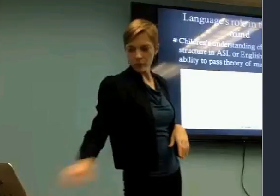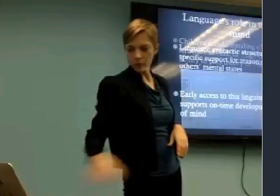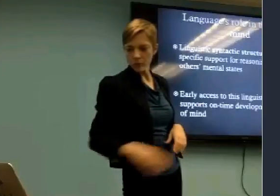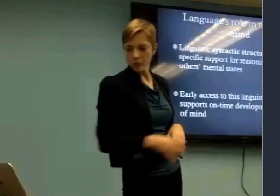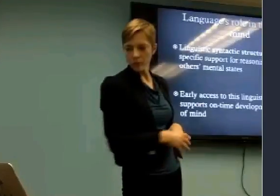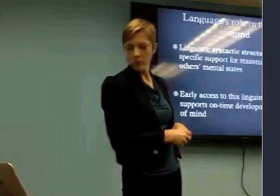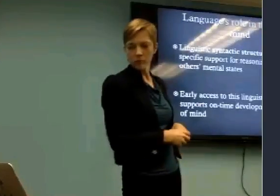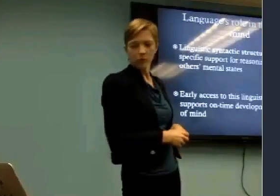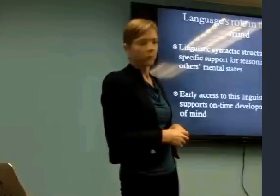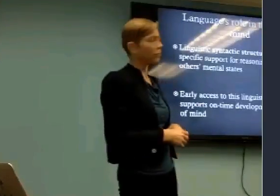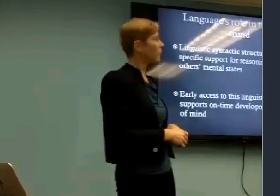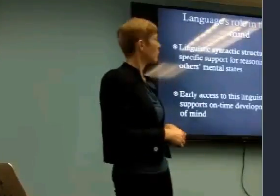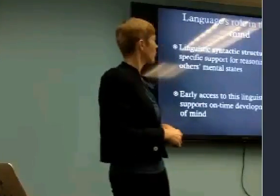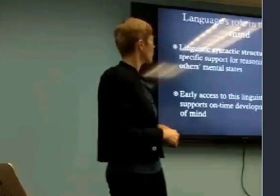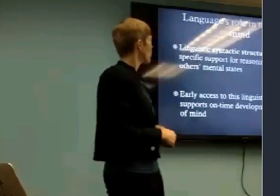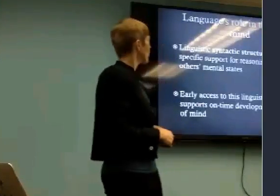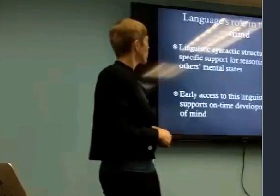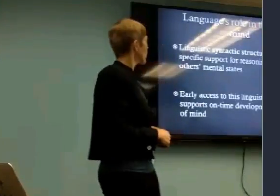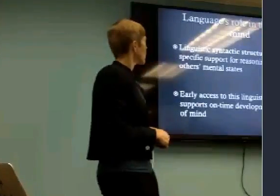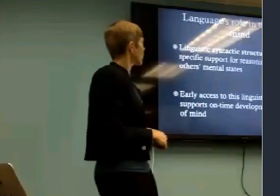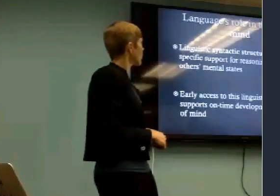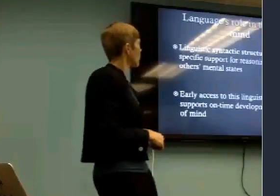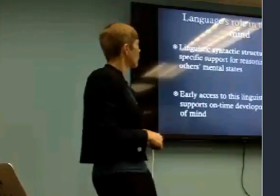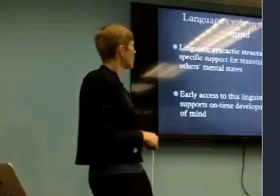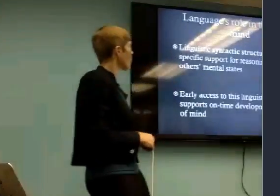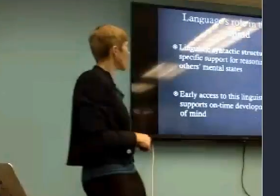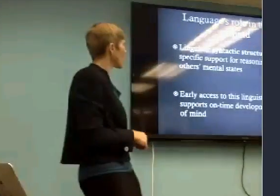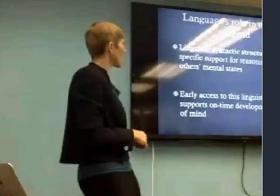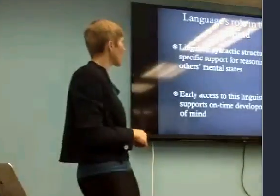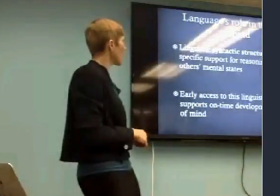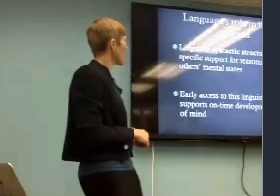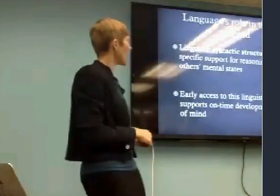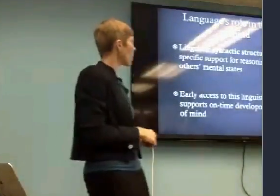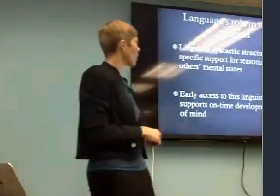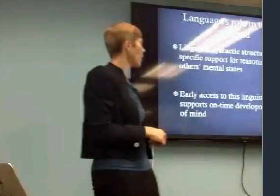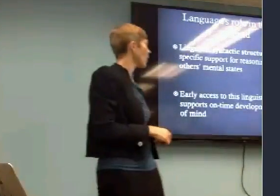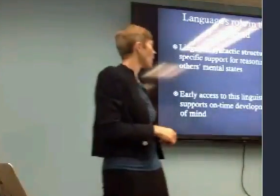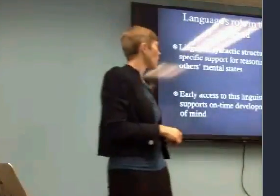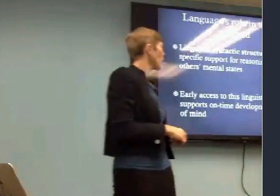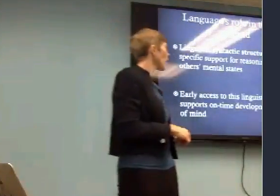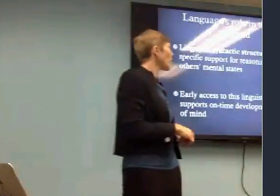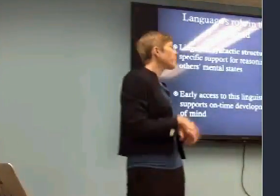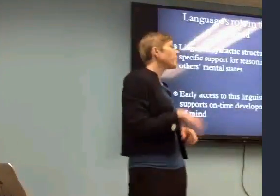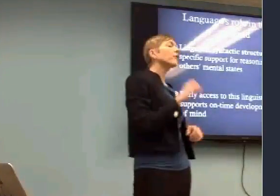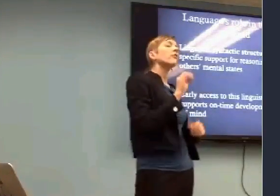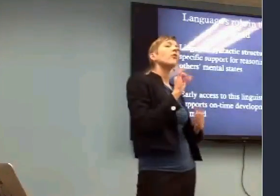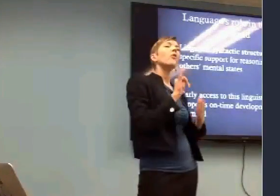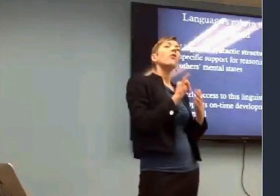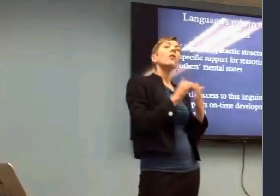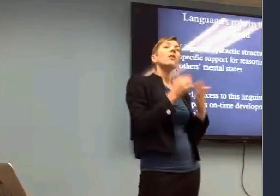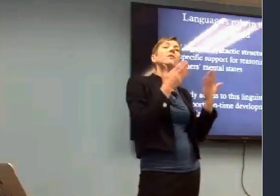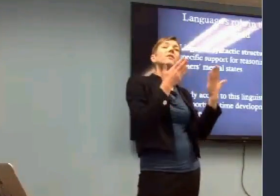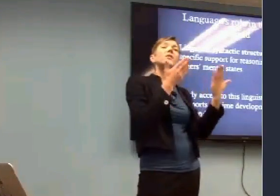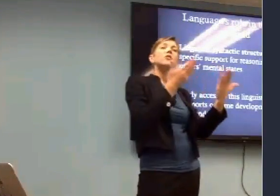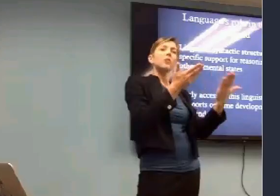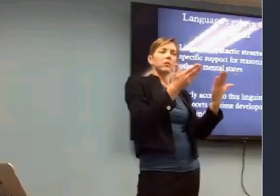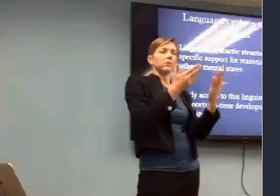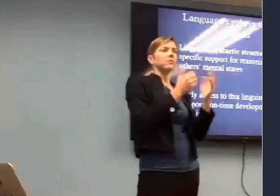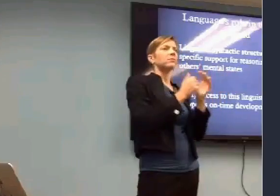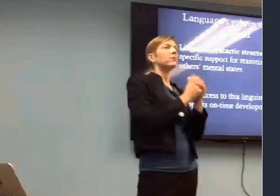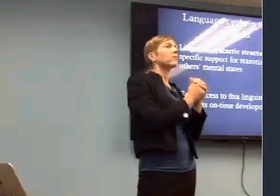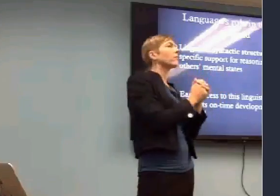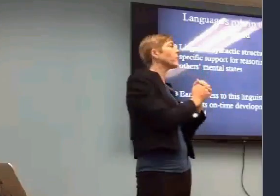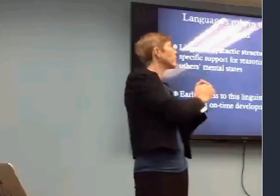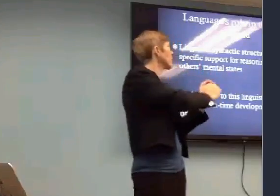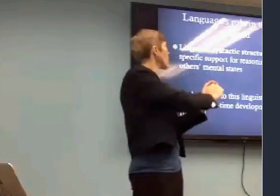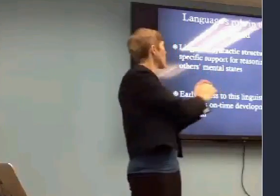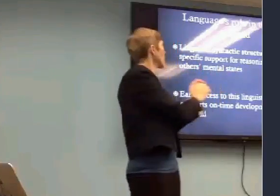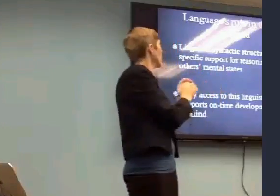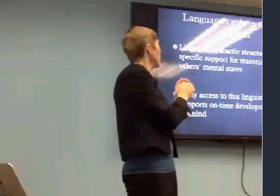children still continue to have significant delays as they develop. What this